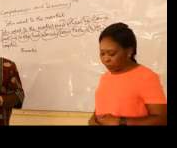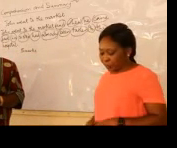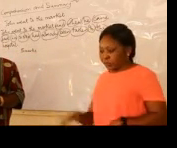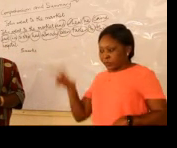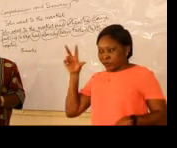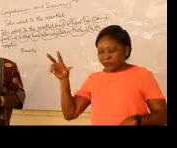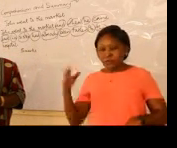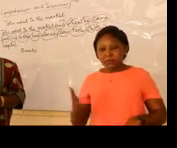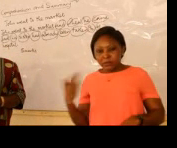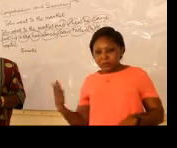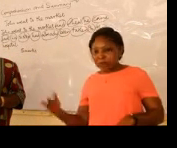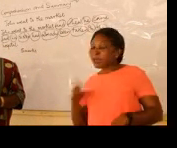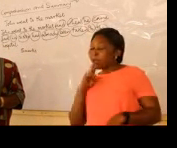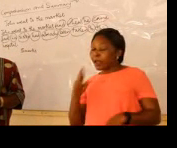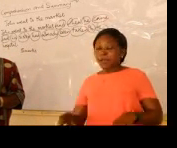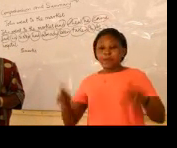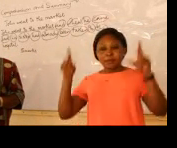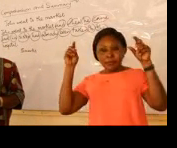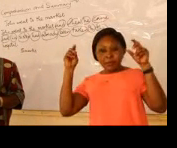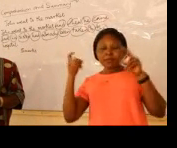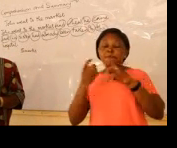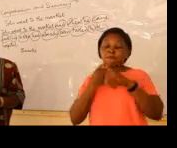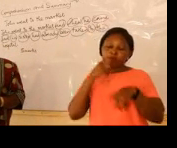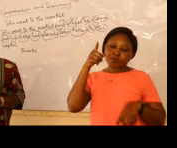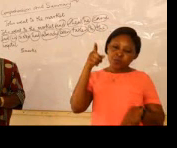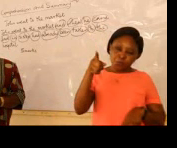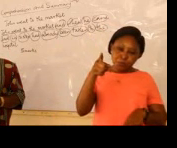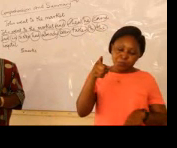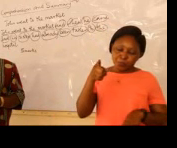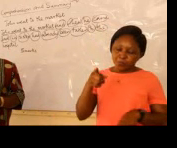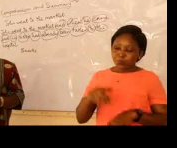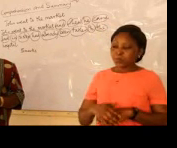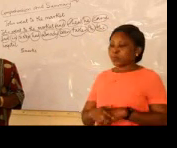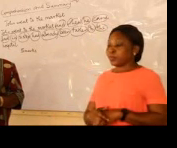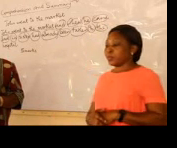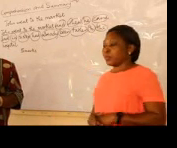3 things are being tested from you.